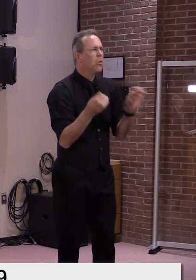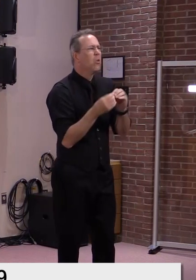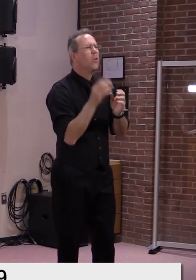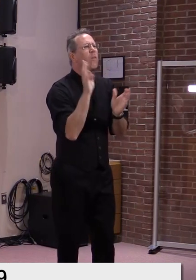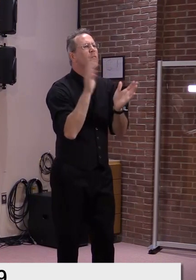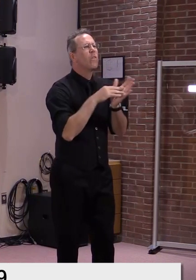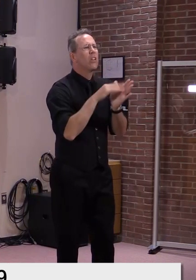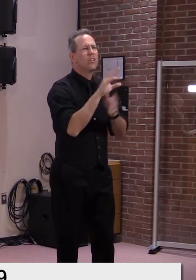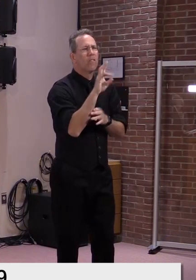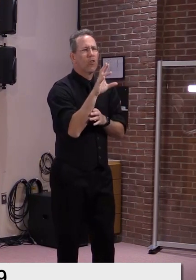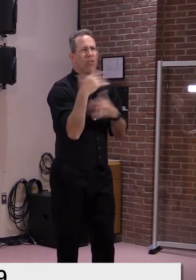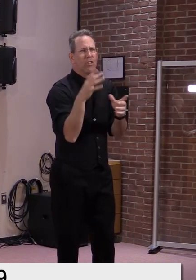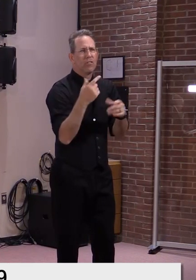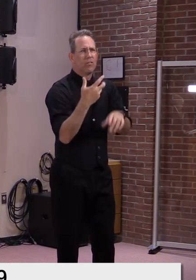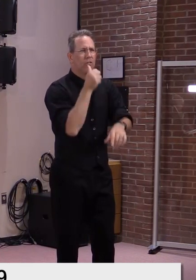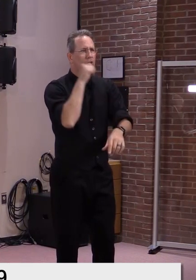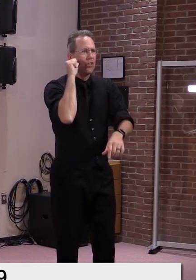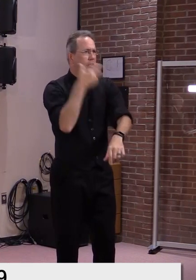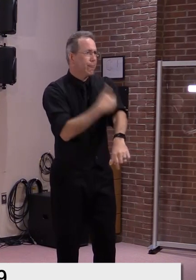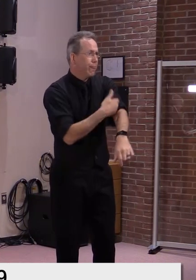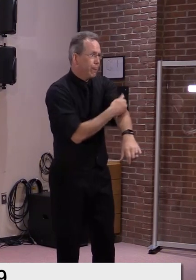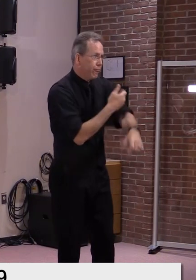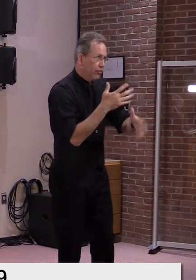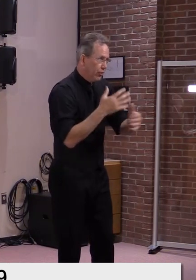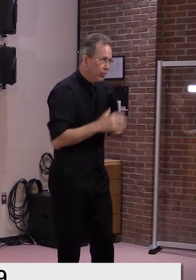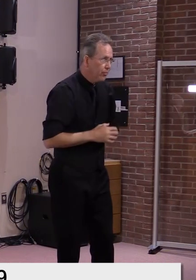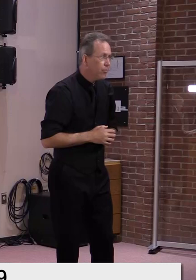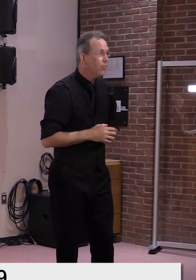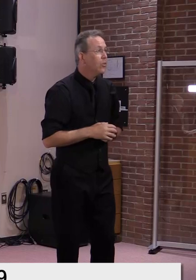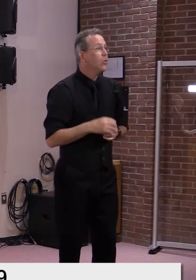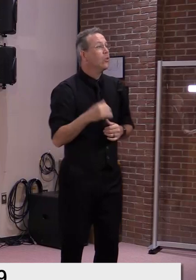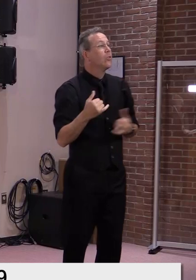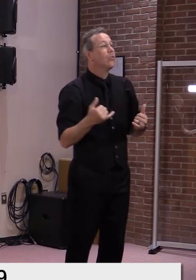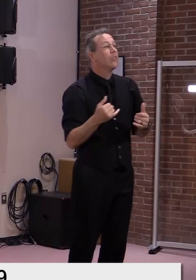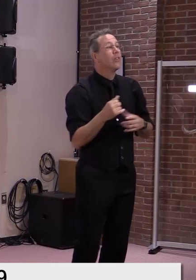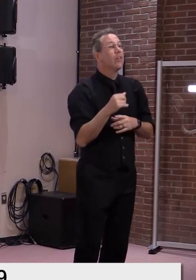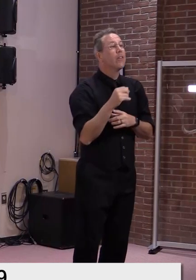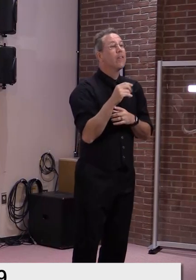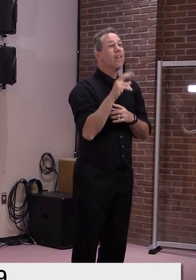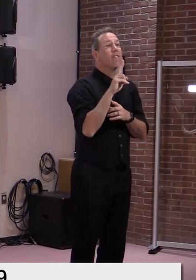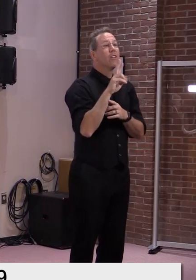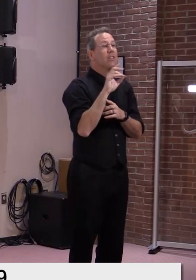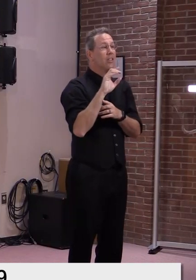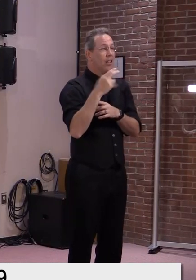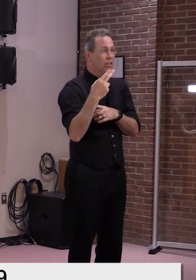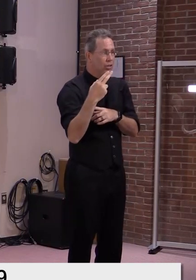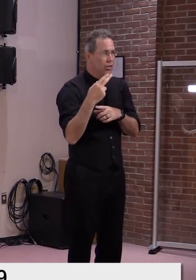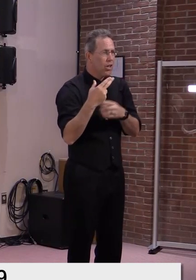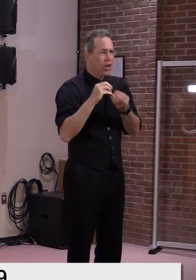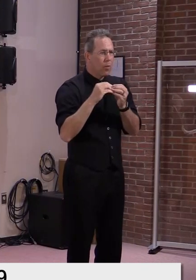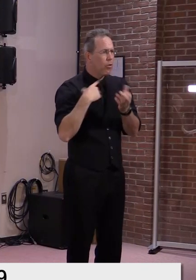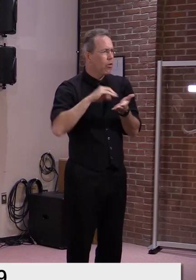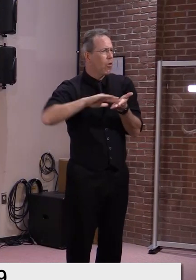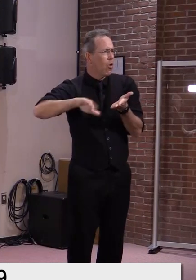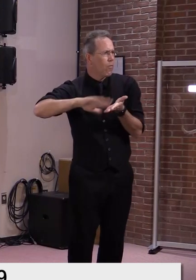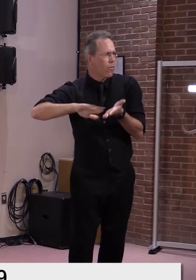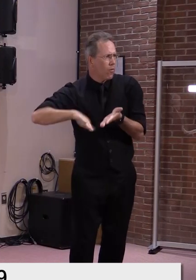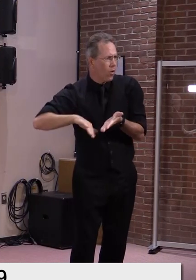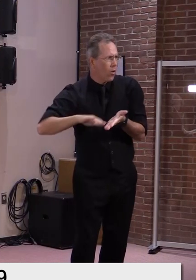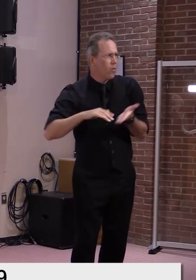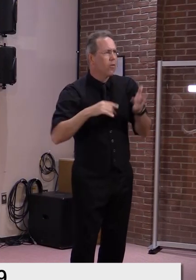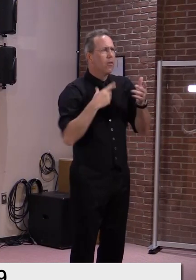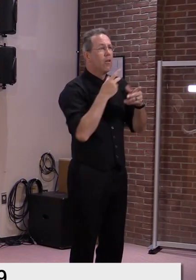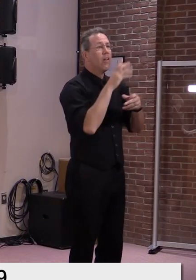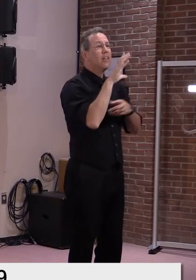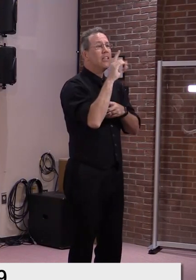the Vermont Department of Health will simply remove the Veteran Affairs numbers when reporting to the CDC because the CDC already